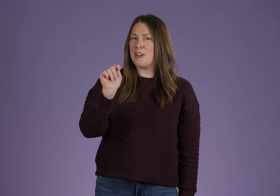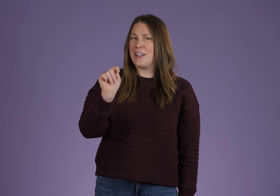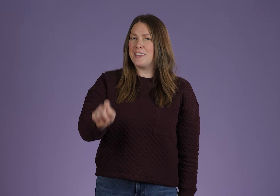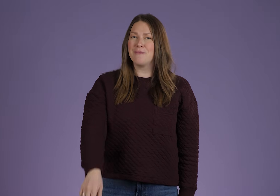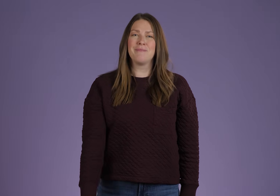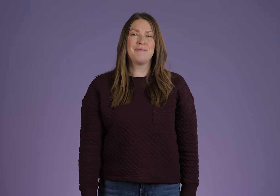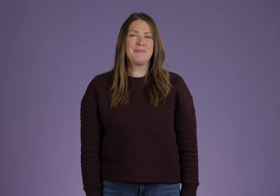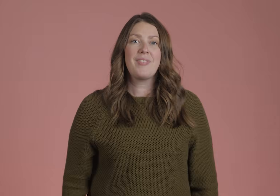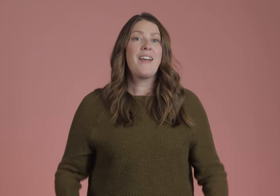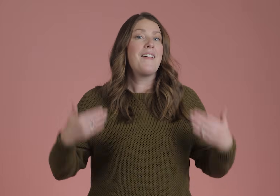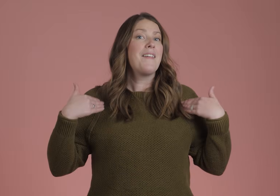veterinarian.